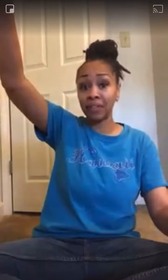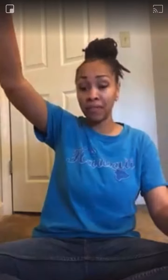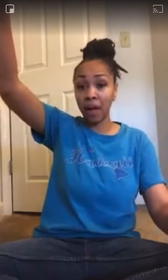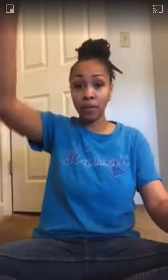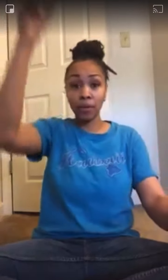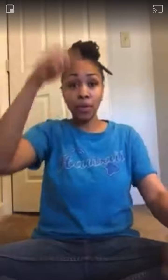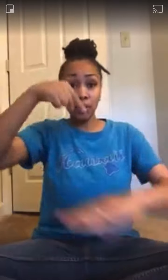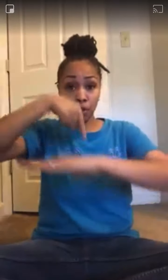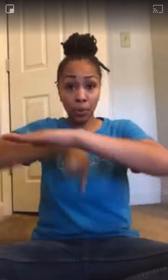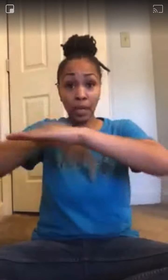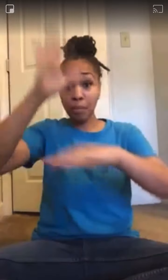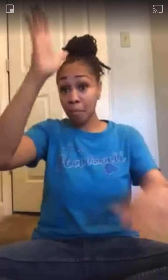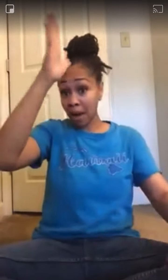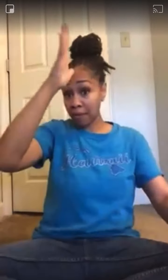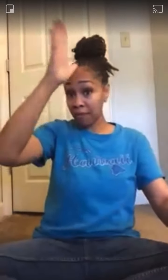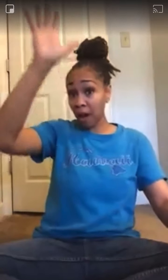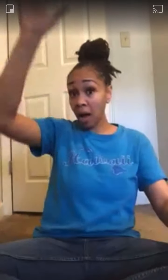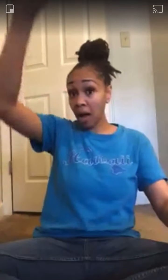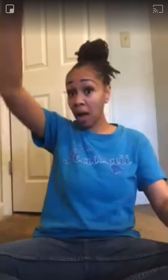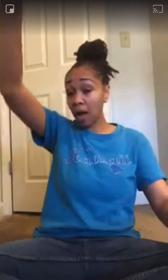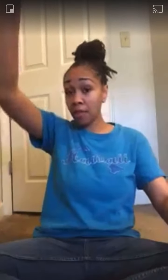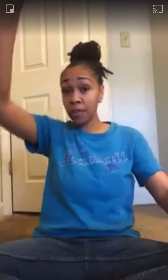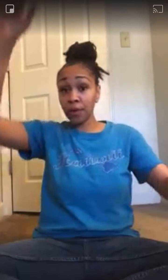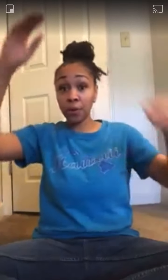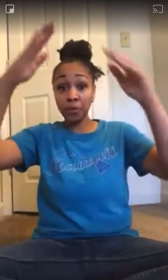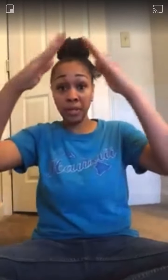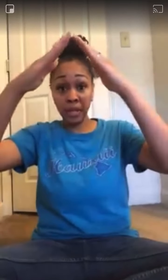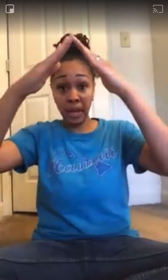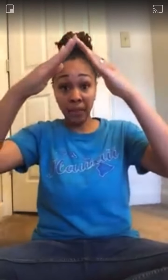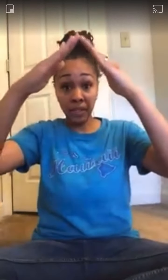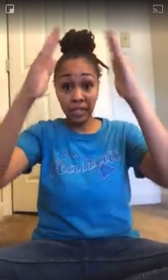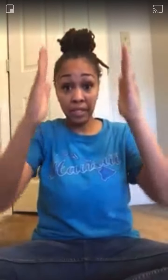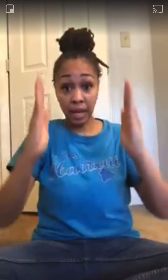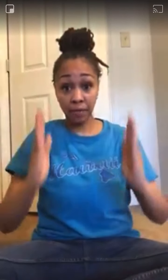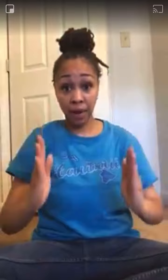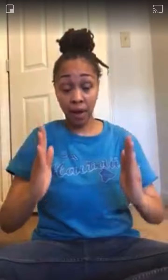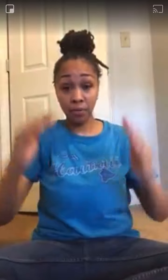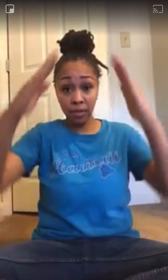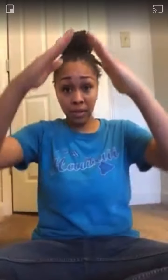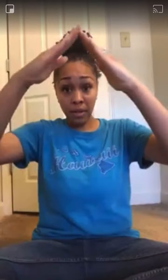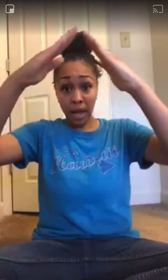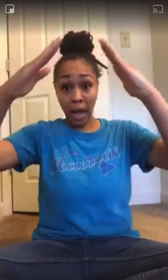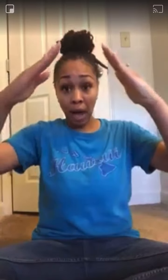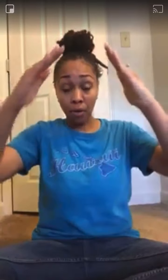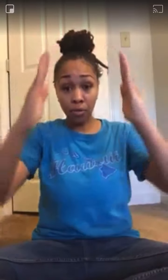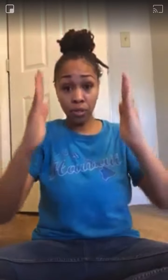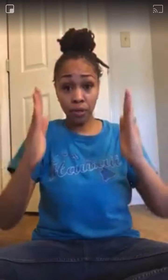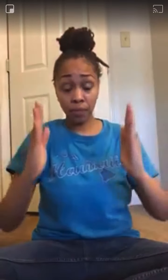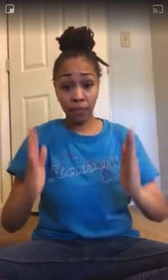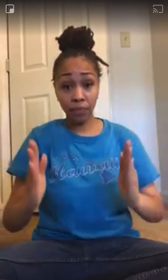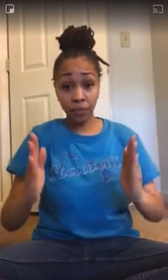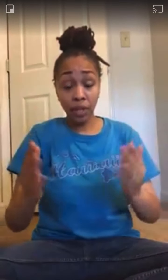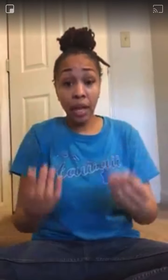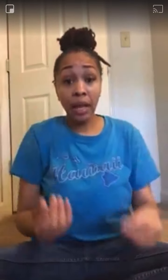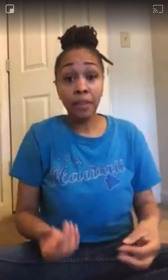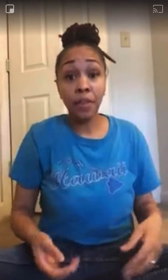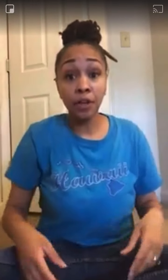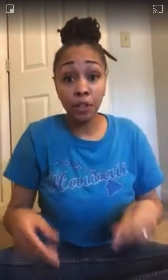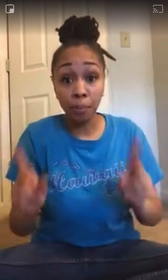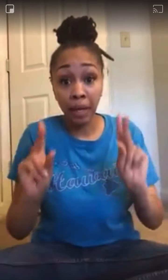Father. So in my Father's, and then this is a sign for house. house. There's a place,